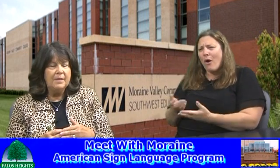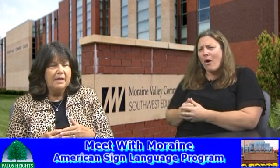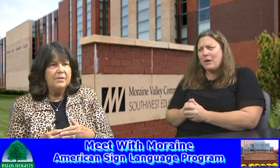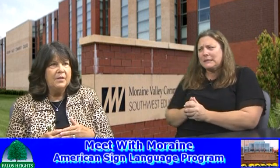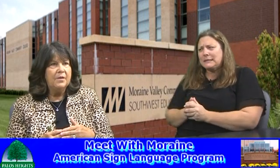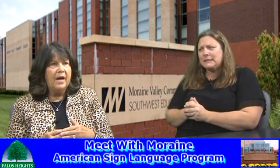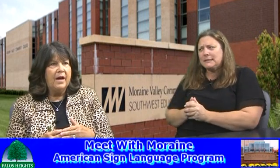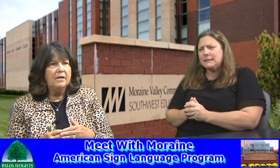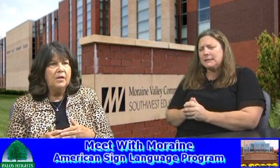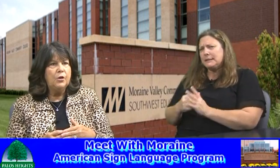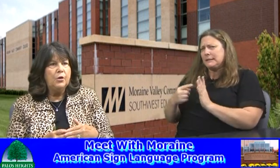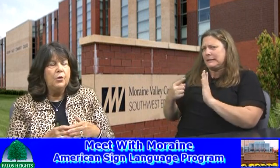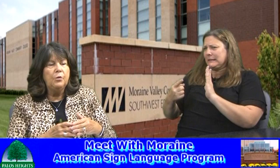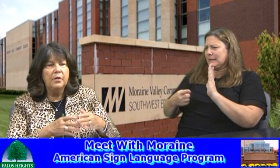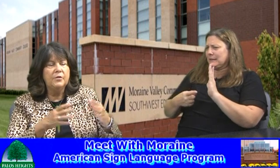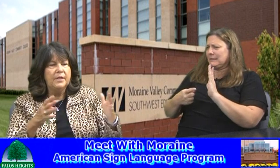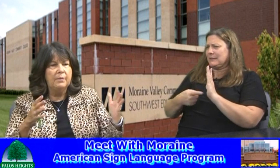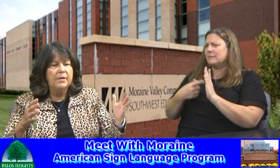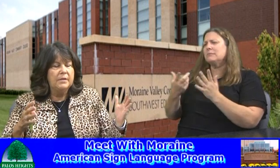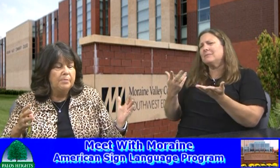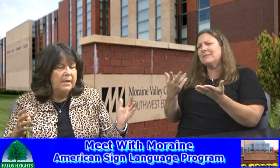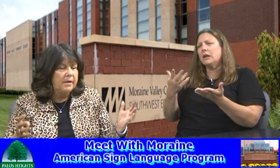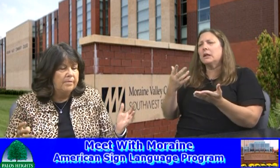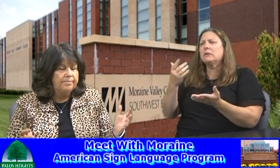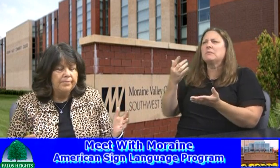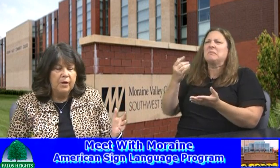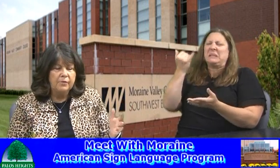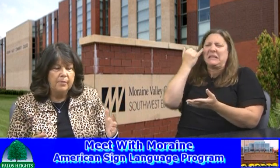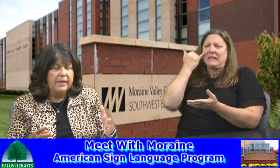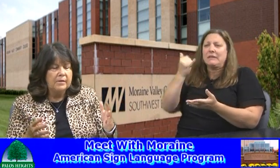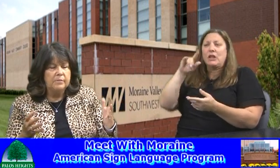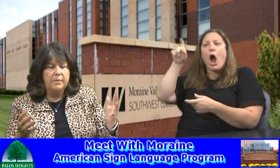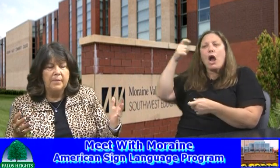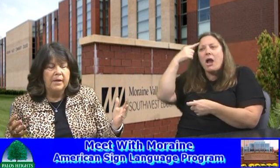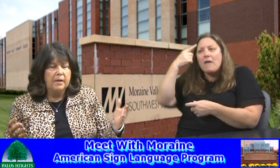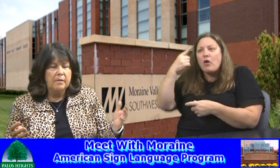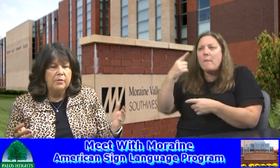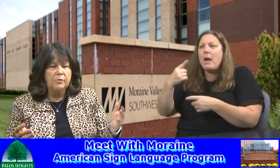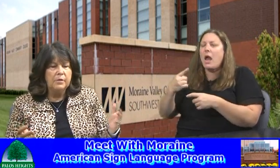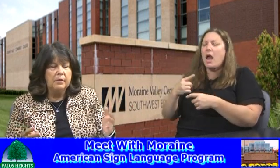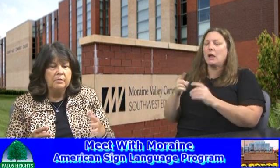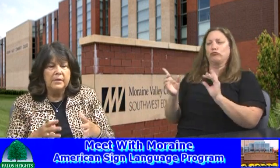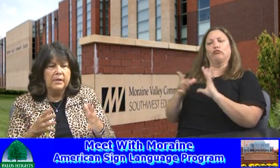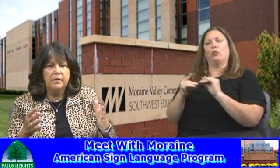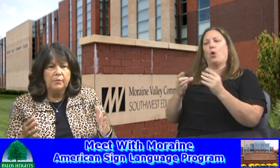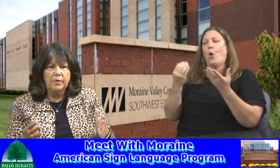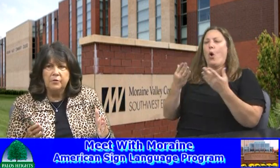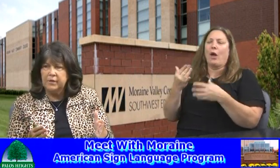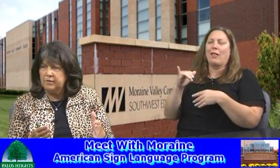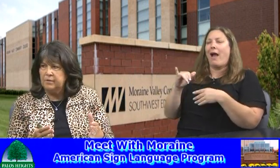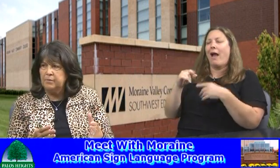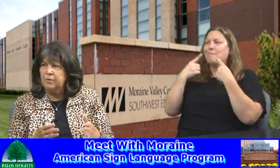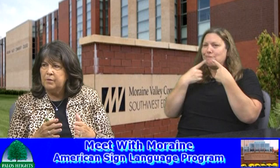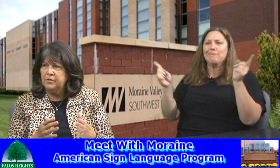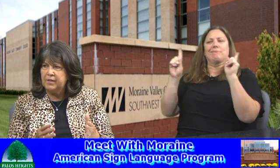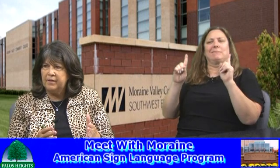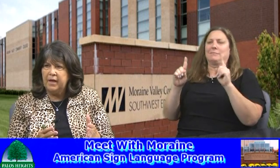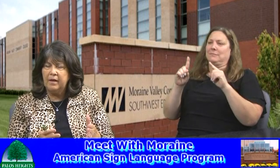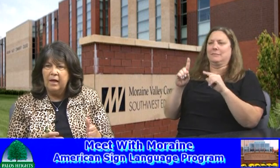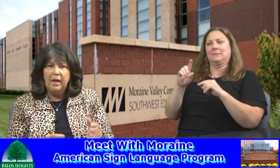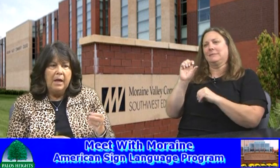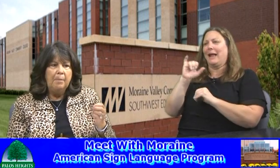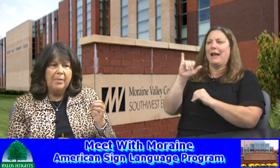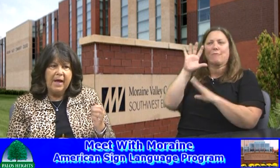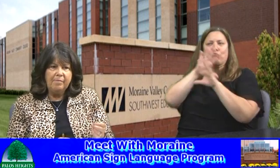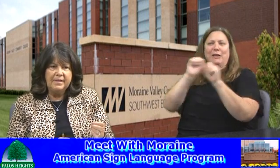And sometimes they're at, you know, you understand when it's a big government, maybe a union, State of the Union address or something, you understand